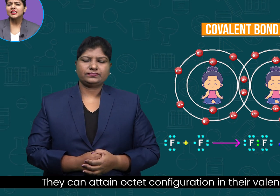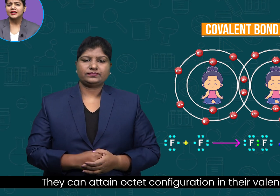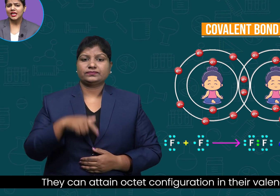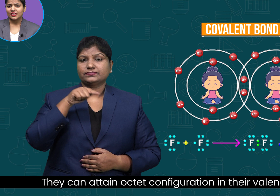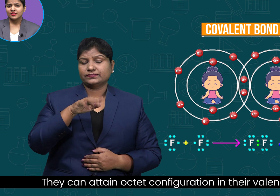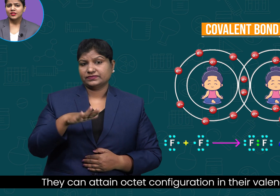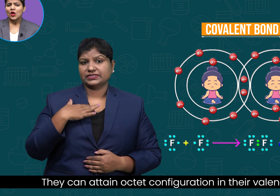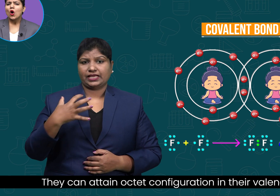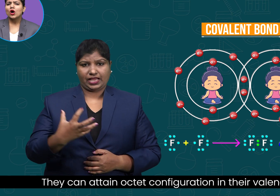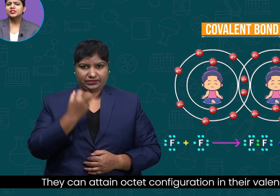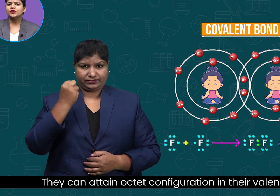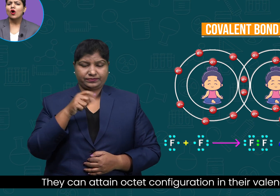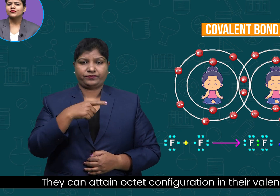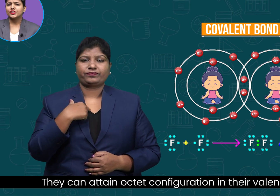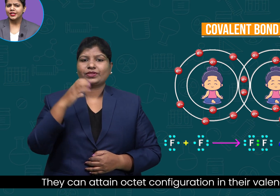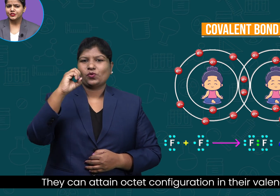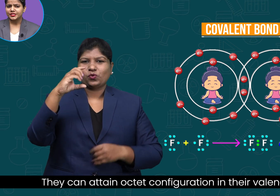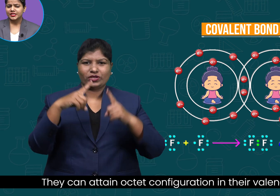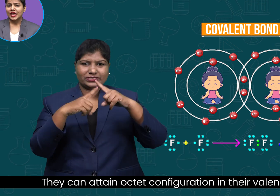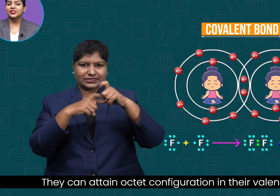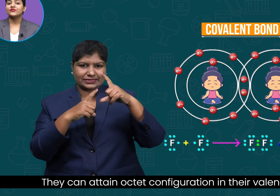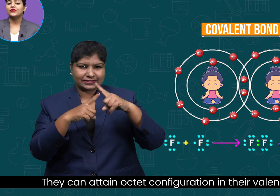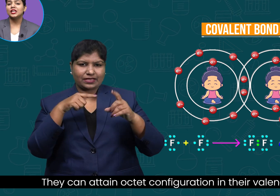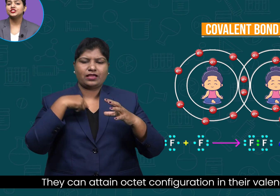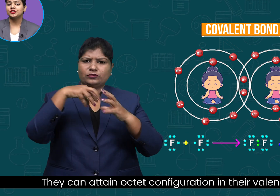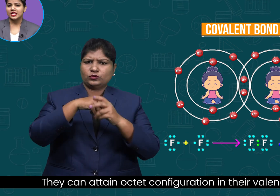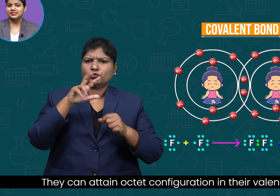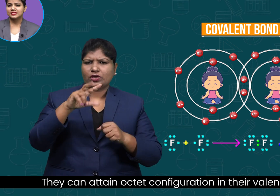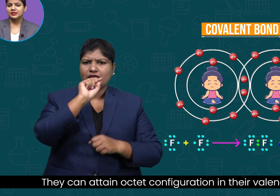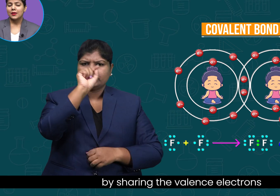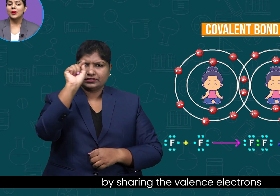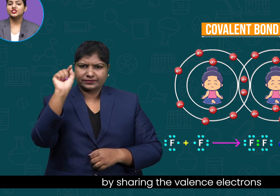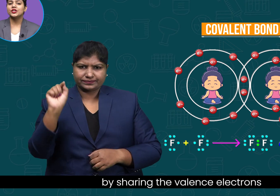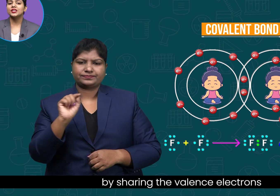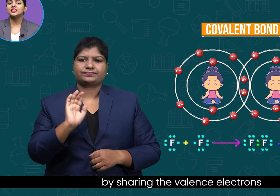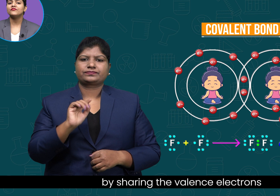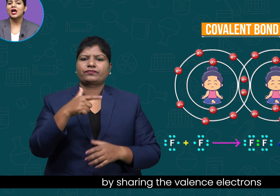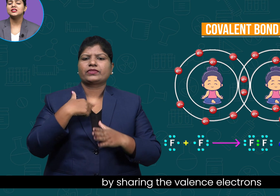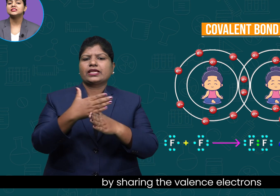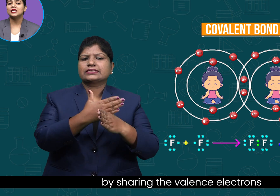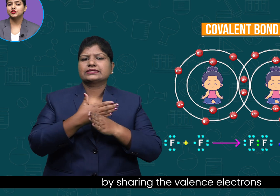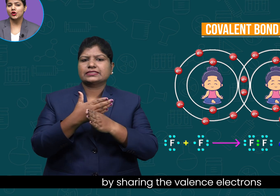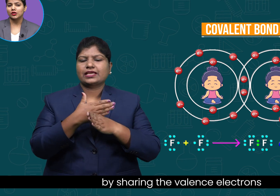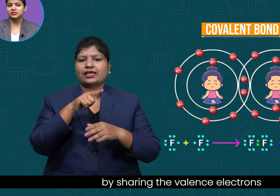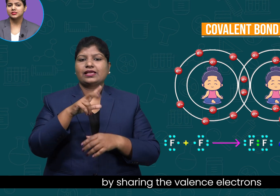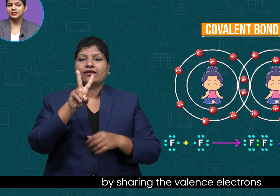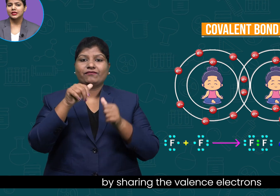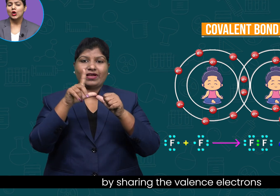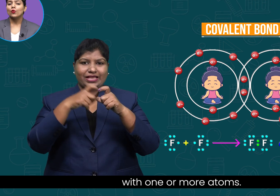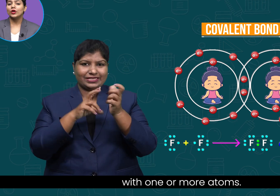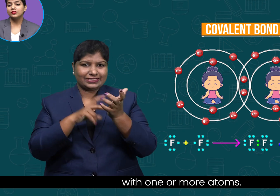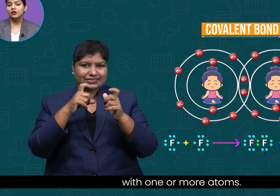They can attain octet configuration in their valence shells by sharing the valence